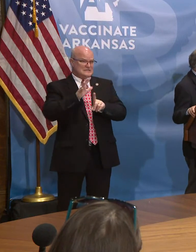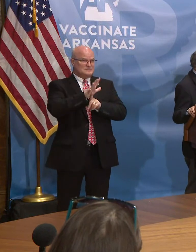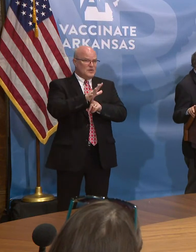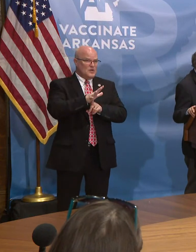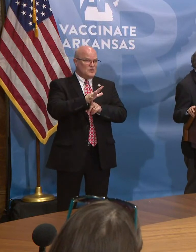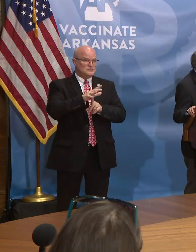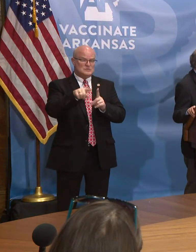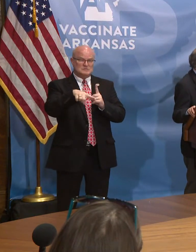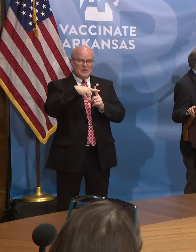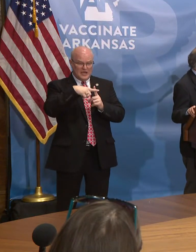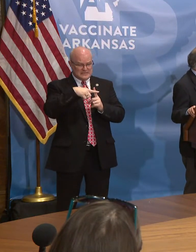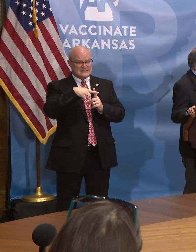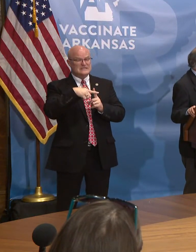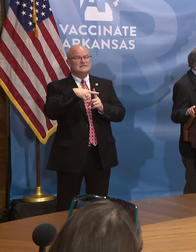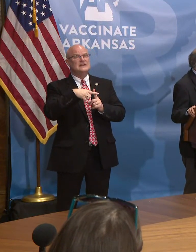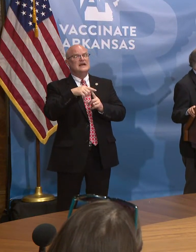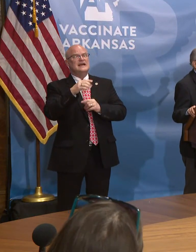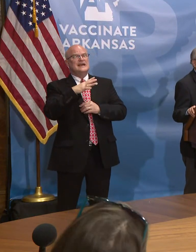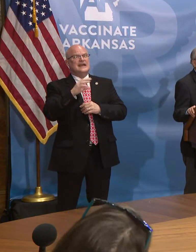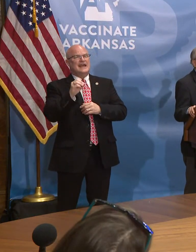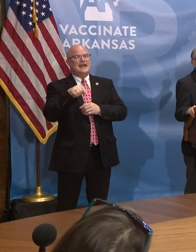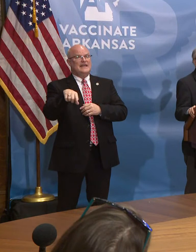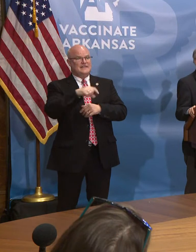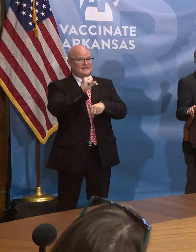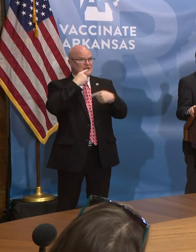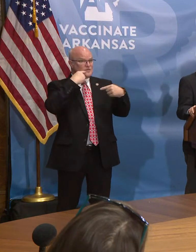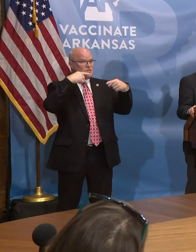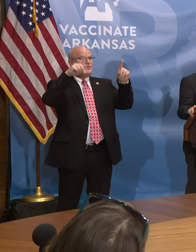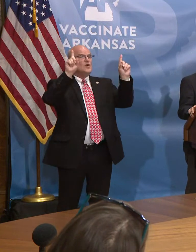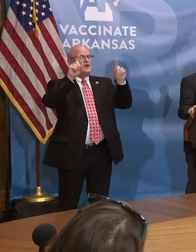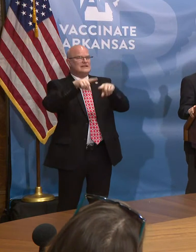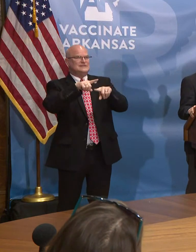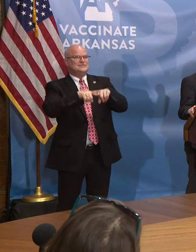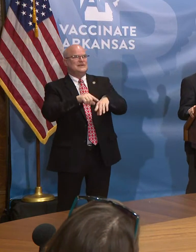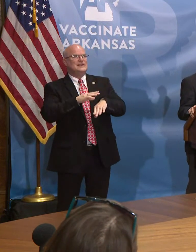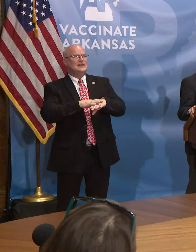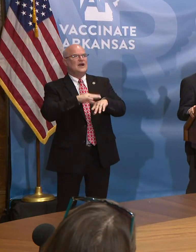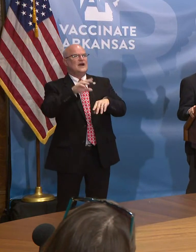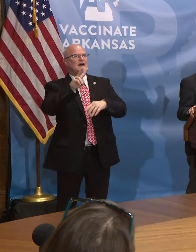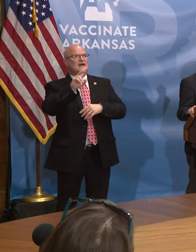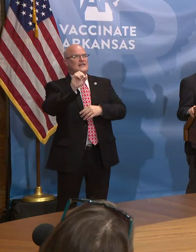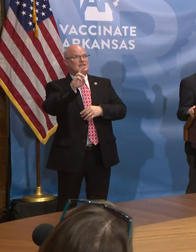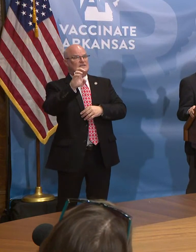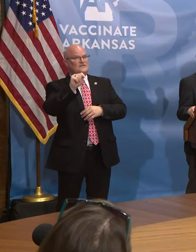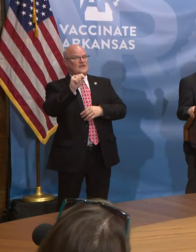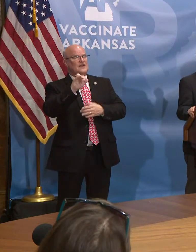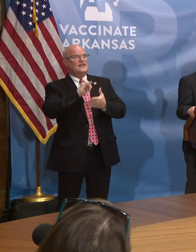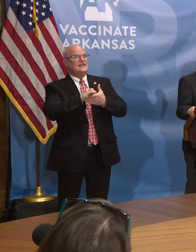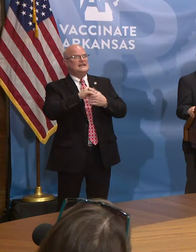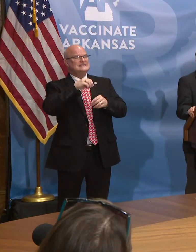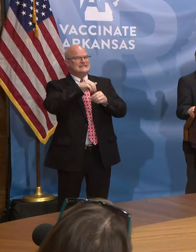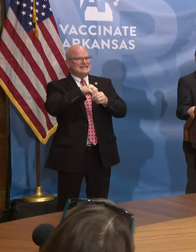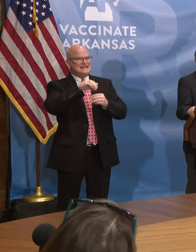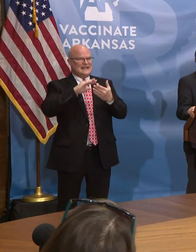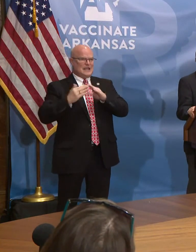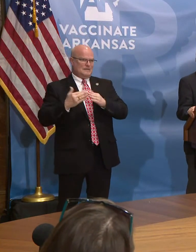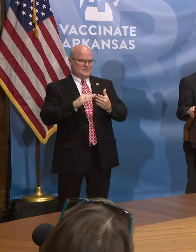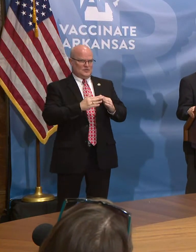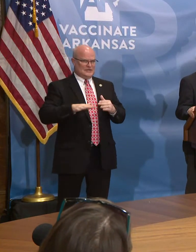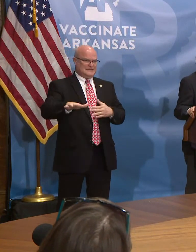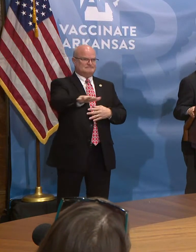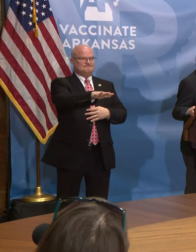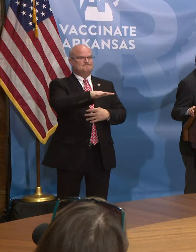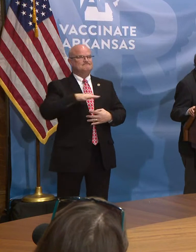exposed or positive, and they work depending on the variant that is predominant in the community.